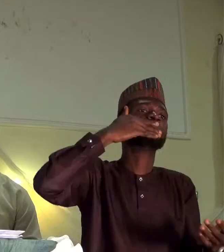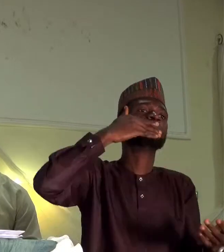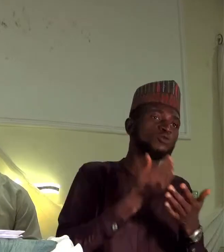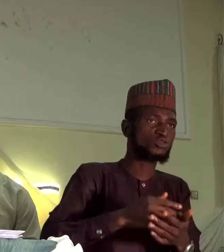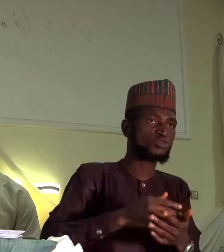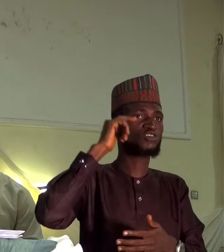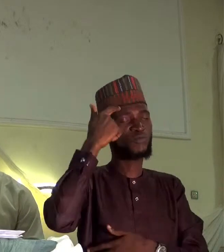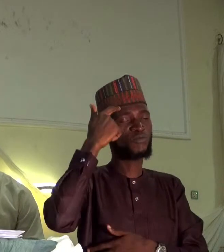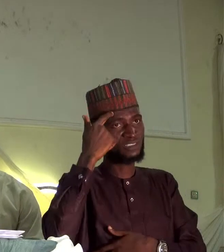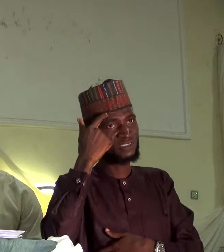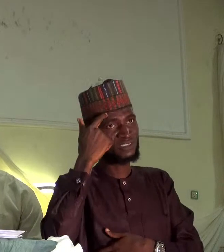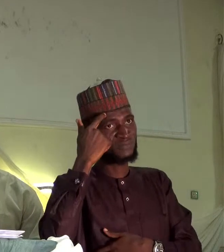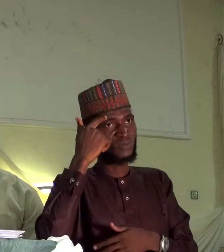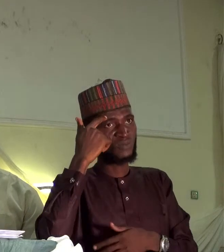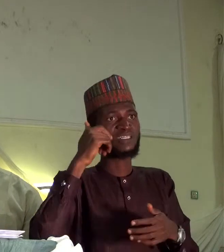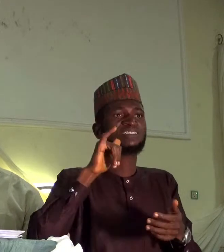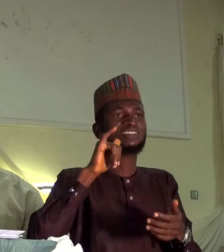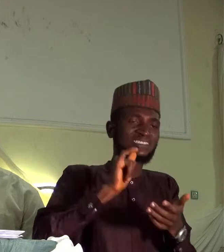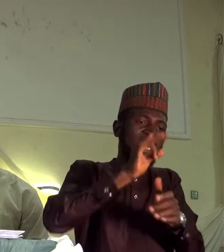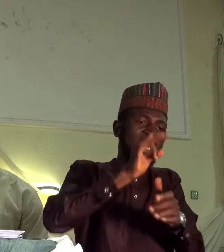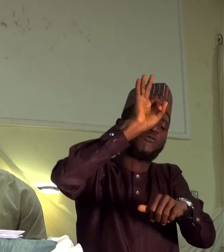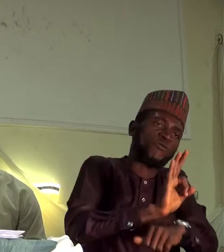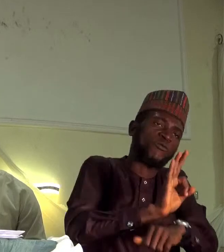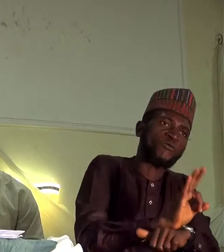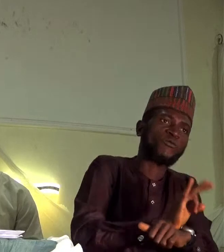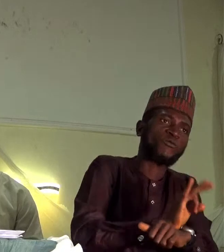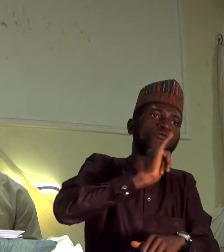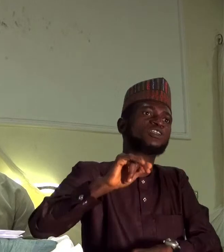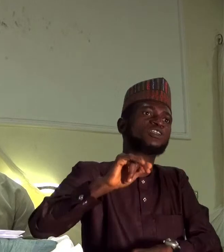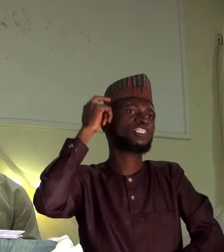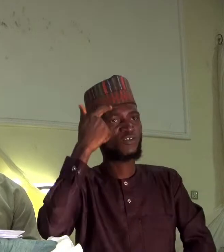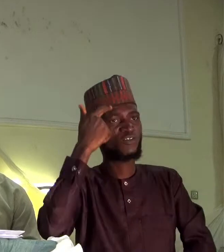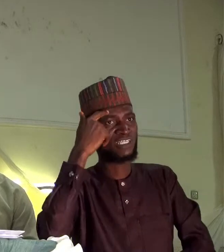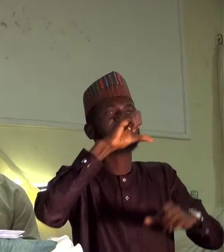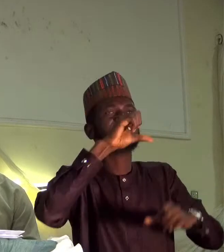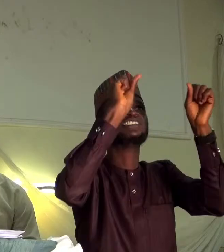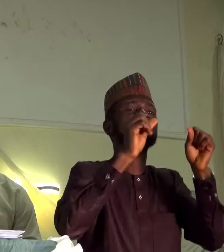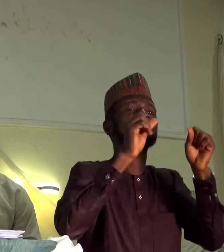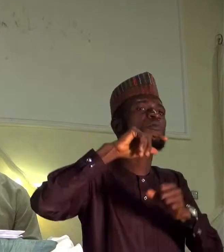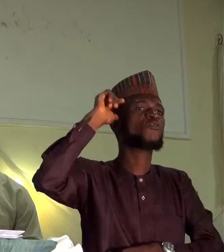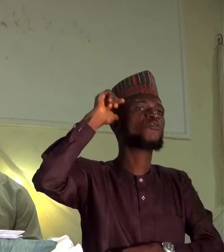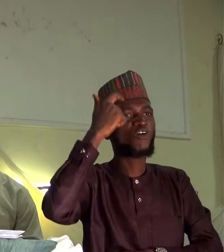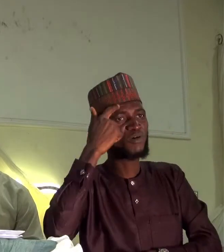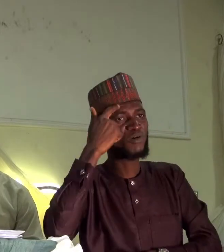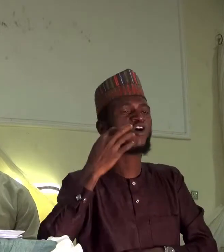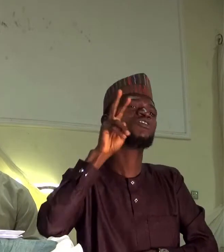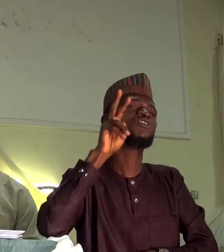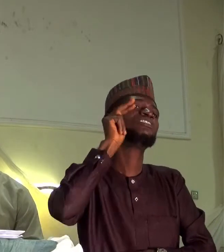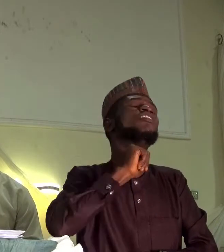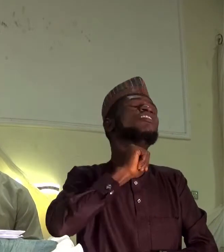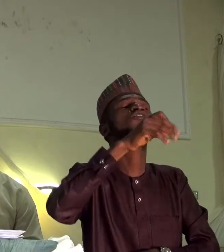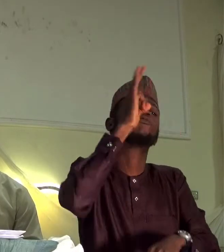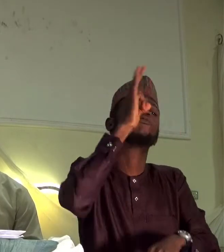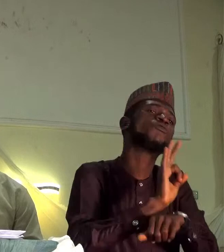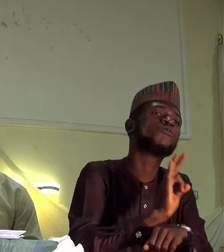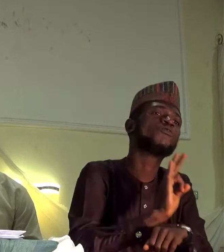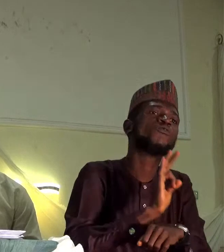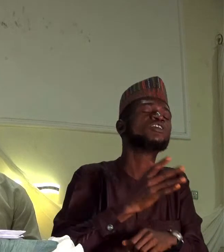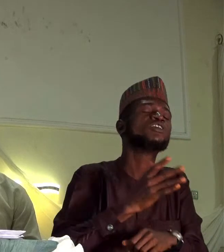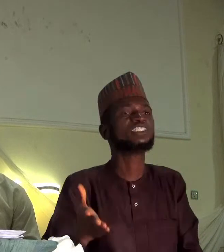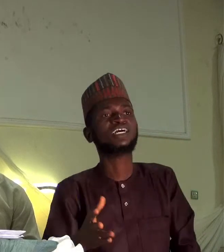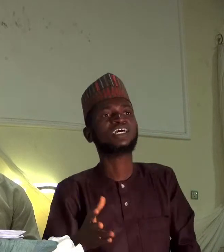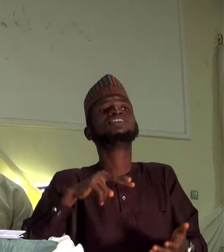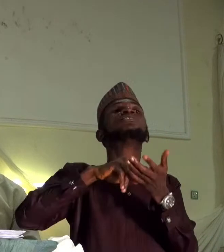ìbò tí senator Akíndélé lò lẹ́kan. Most of our governments, the systems we are operating in this country, most of them are not functional. I stand to be